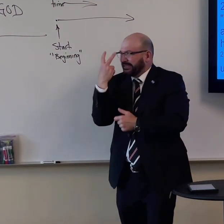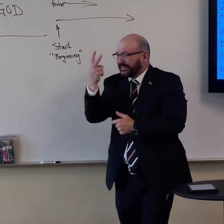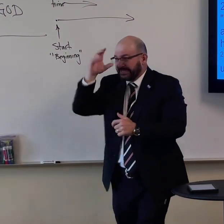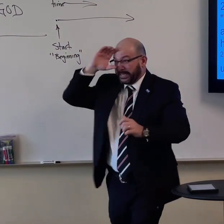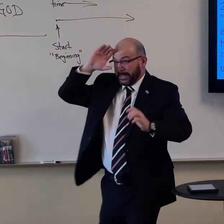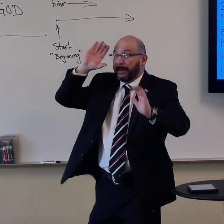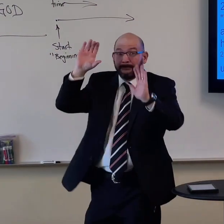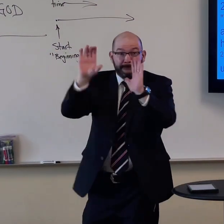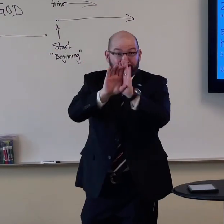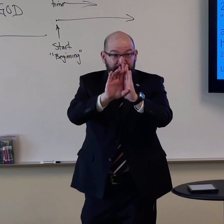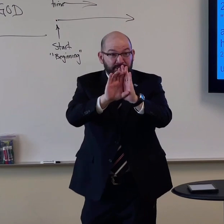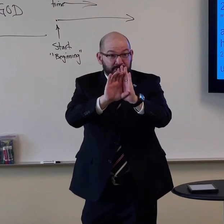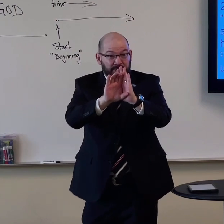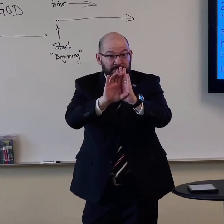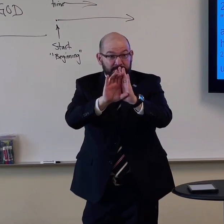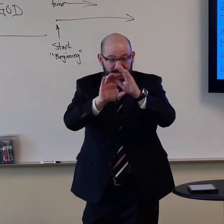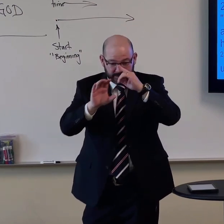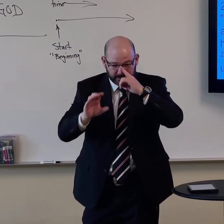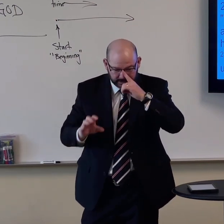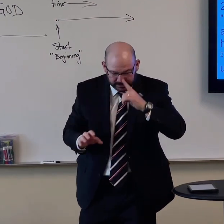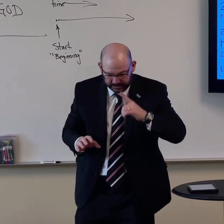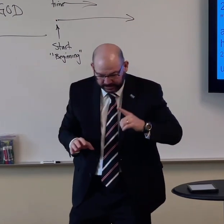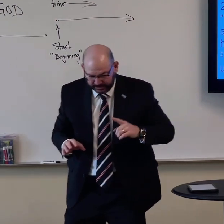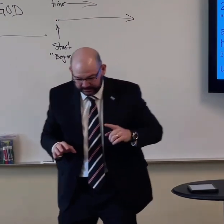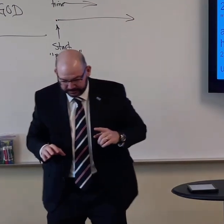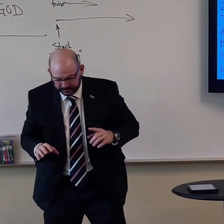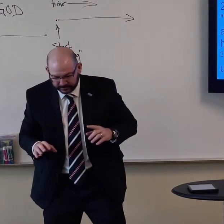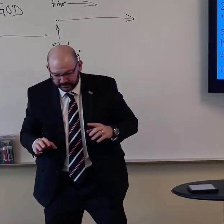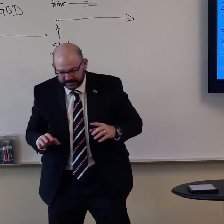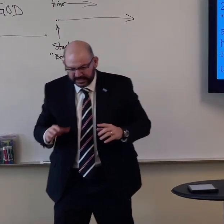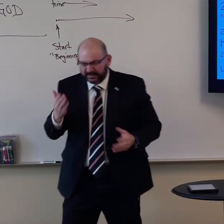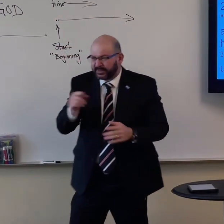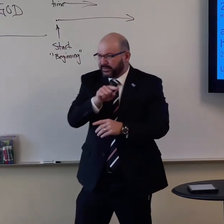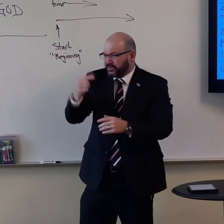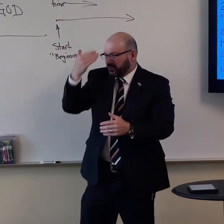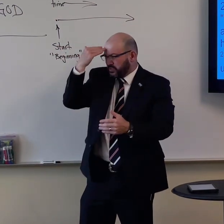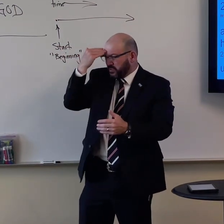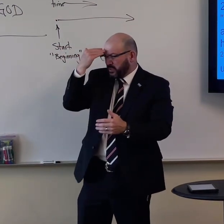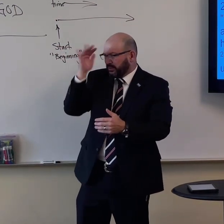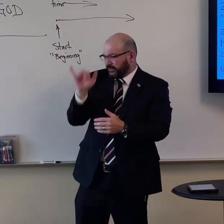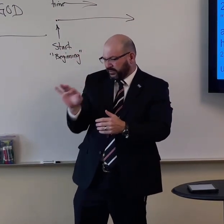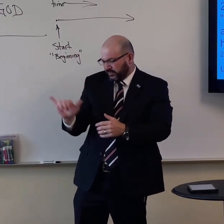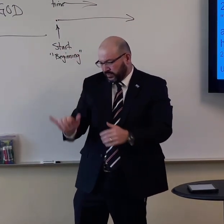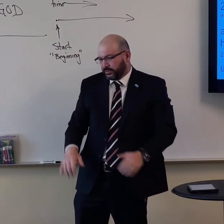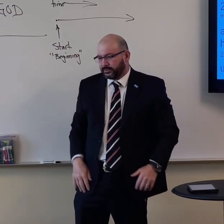I remember, it's interesting to see a picture, maybe you know that,